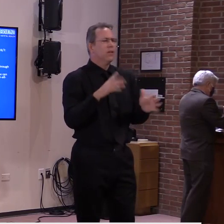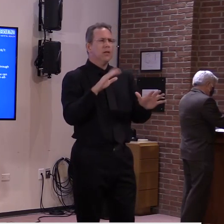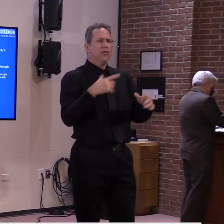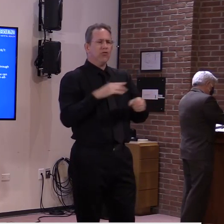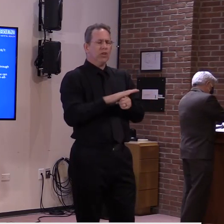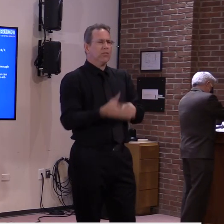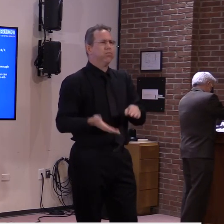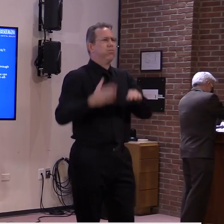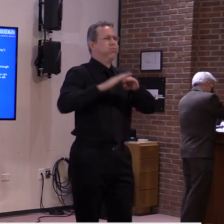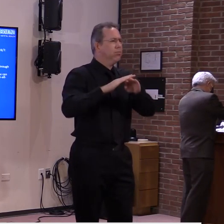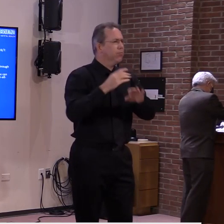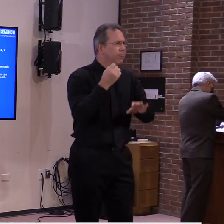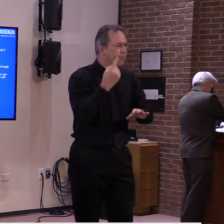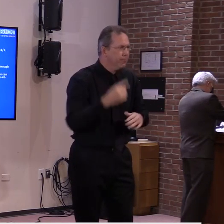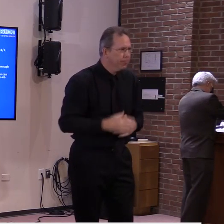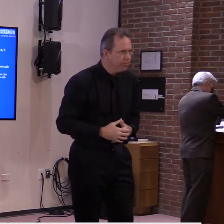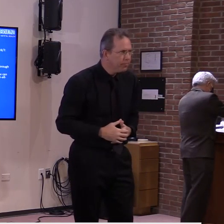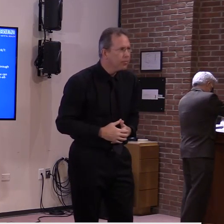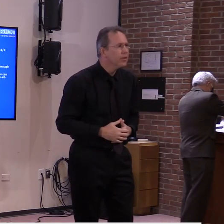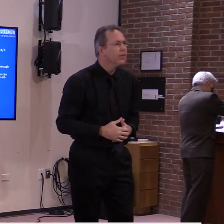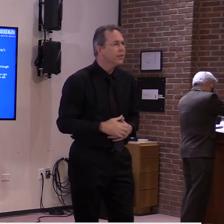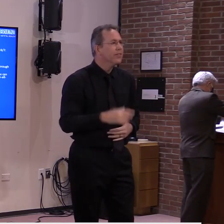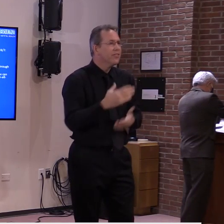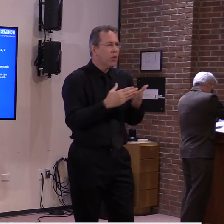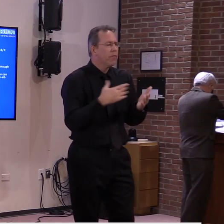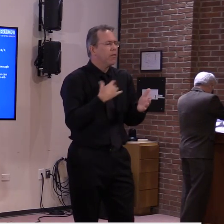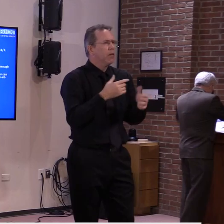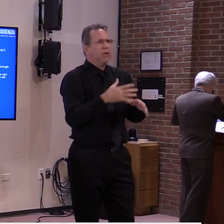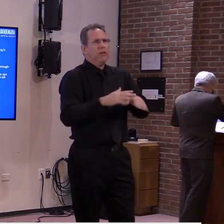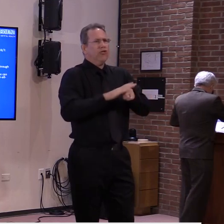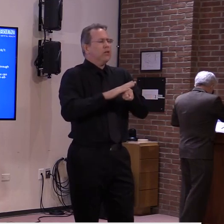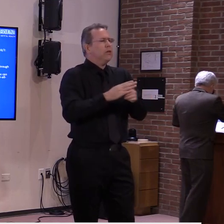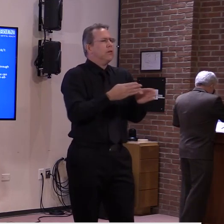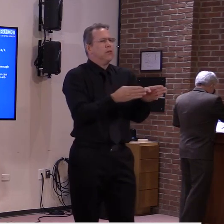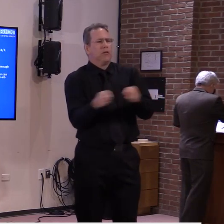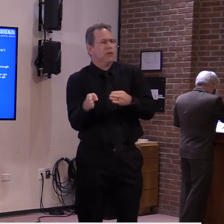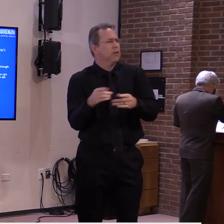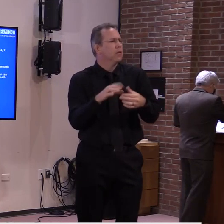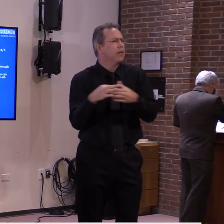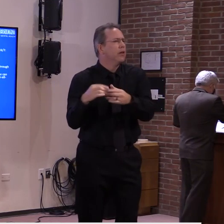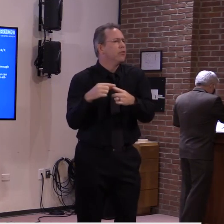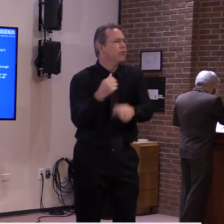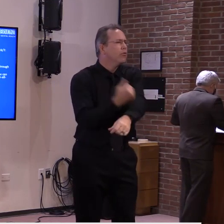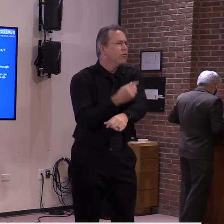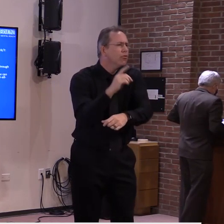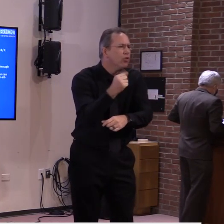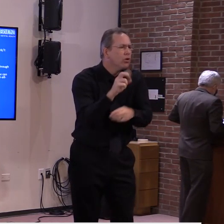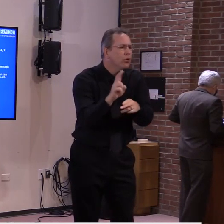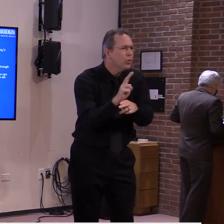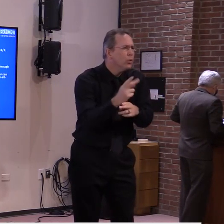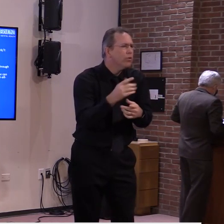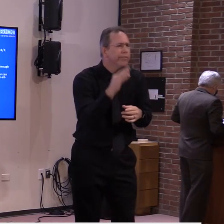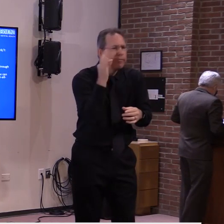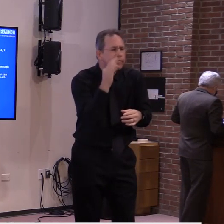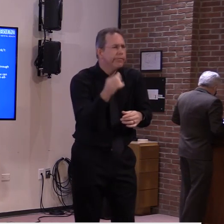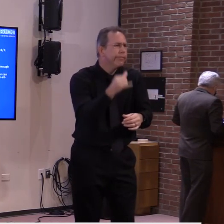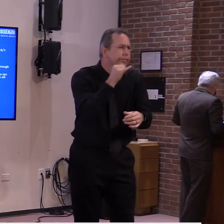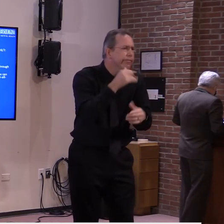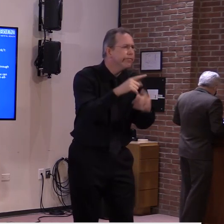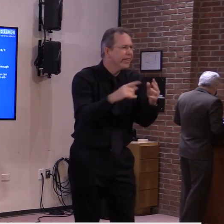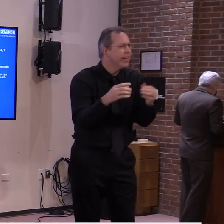co-occur with substance use and developmental disabilities, and these are particularly vulnerable individuals. My message